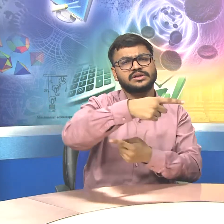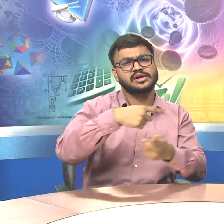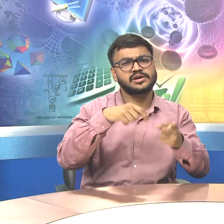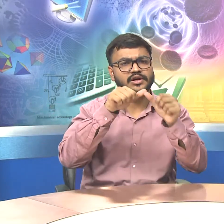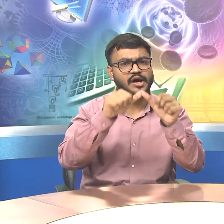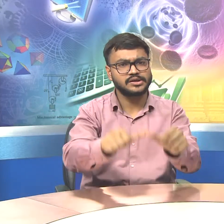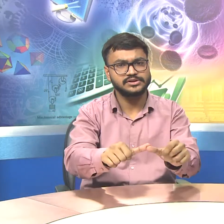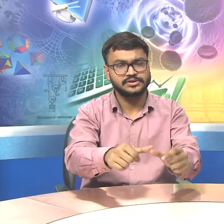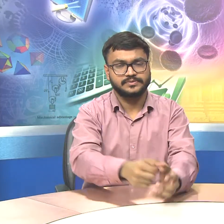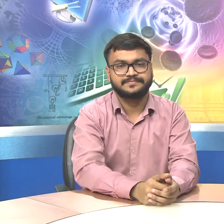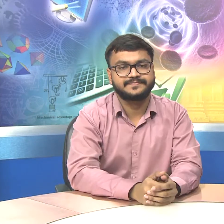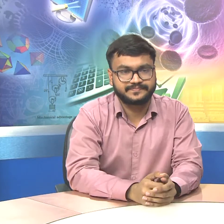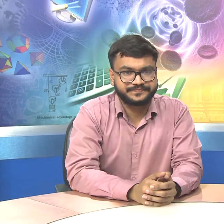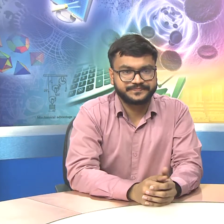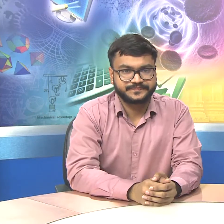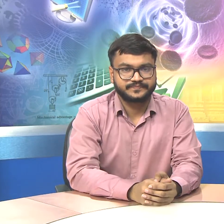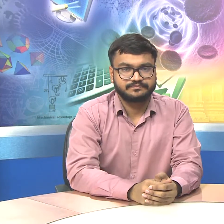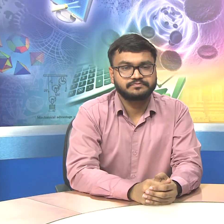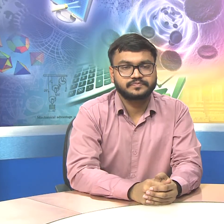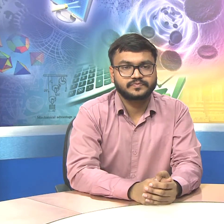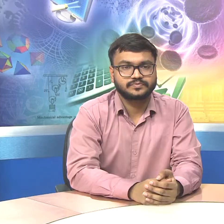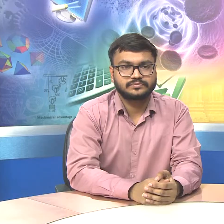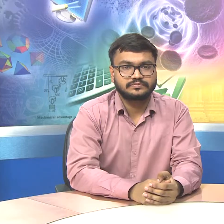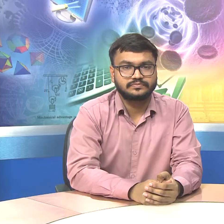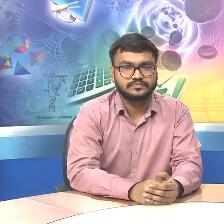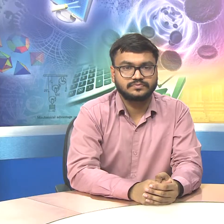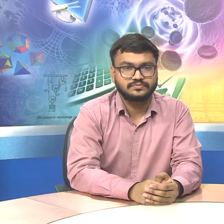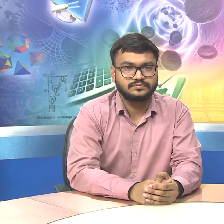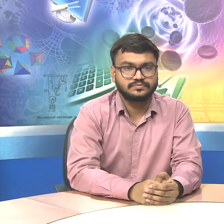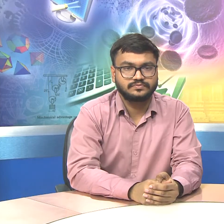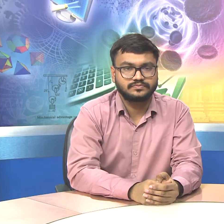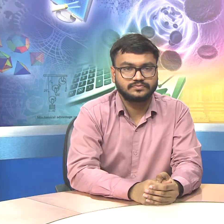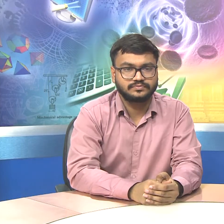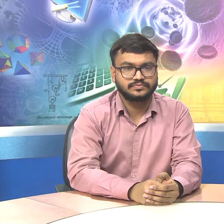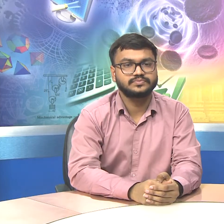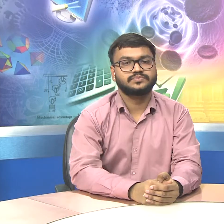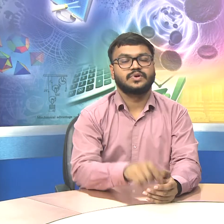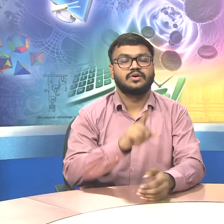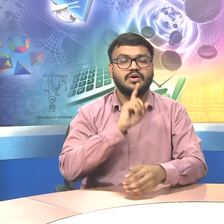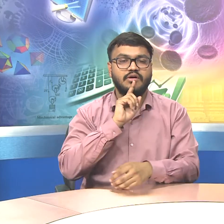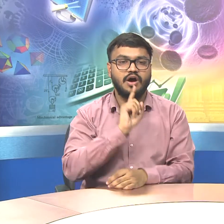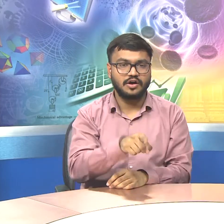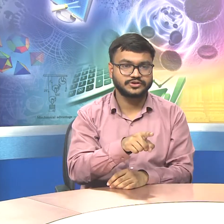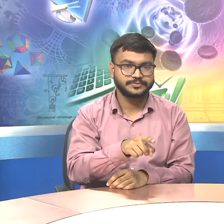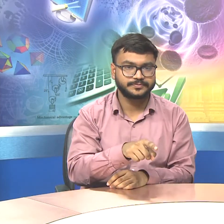You must come tomorrow. Do not take leave. And the answer